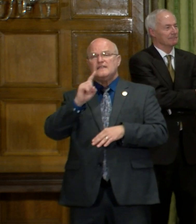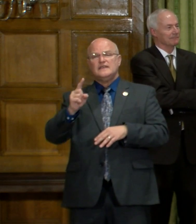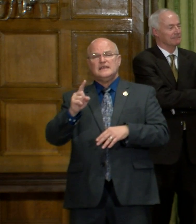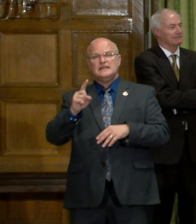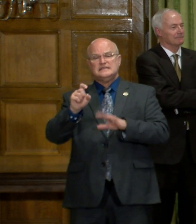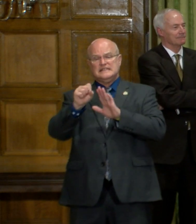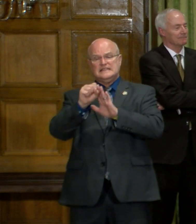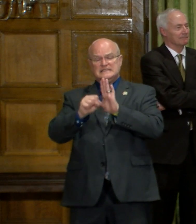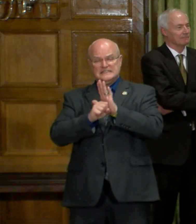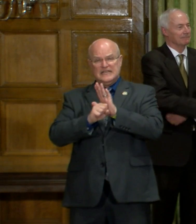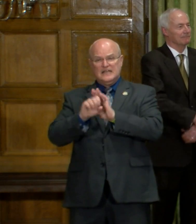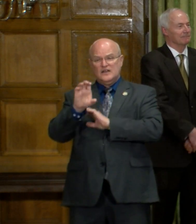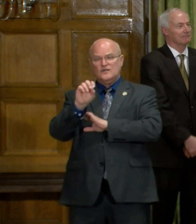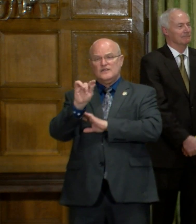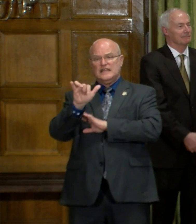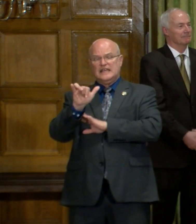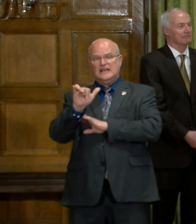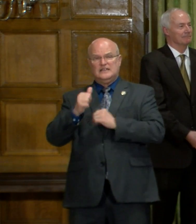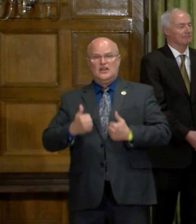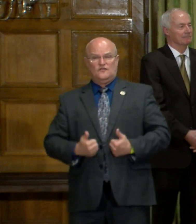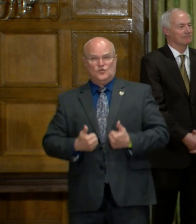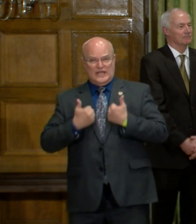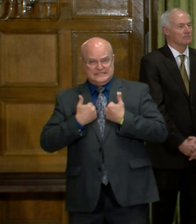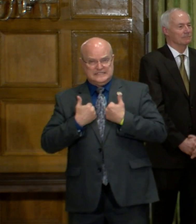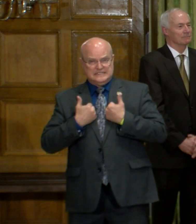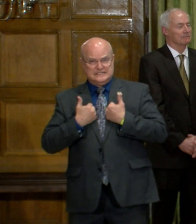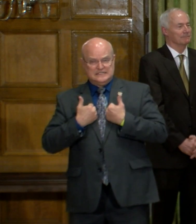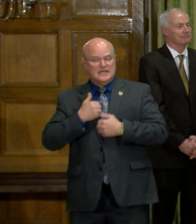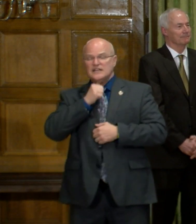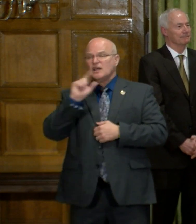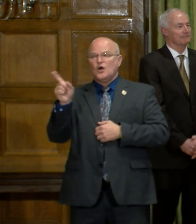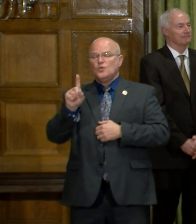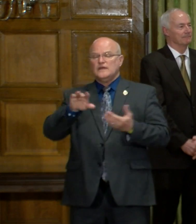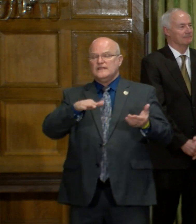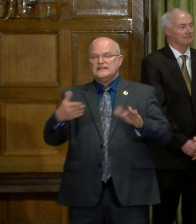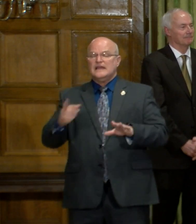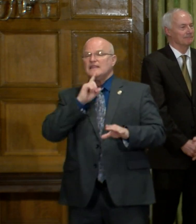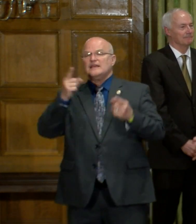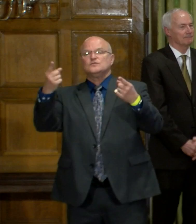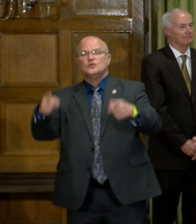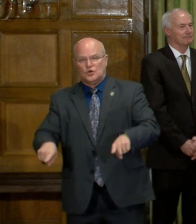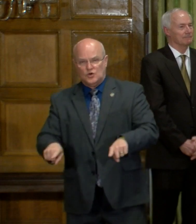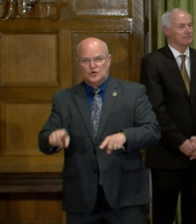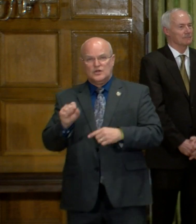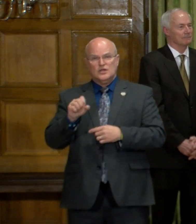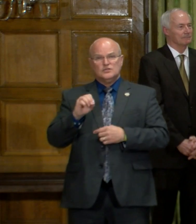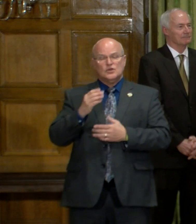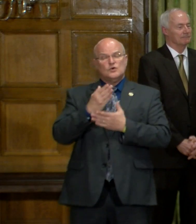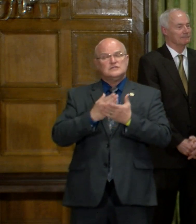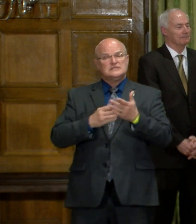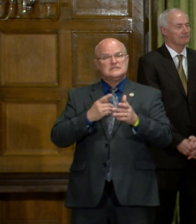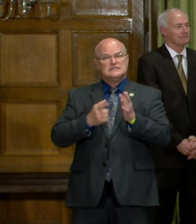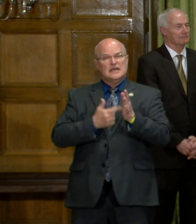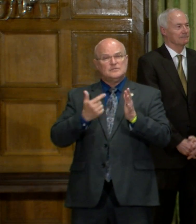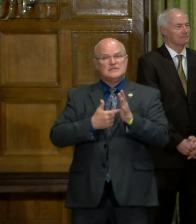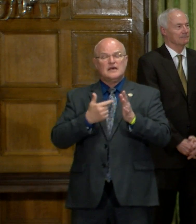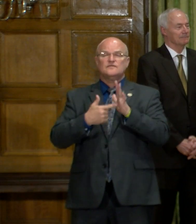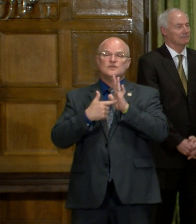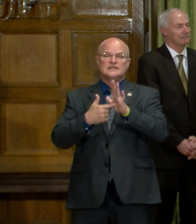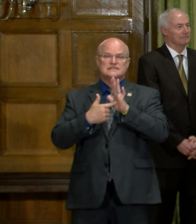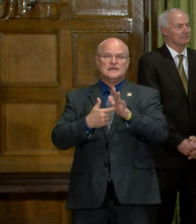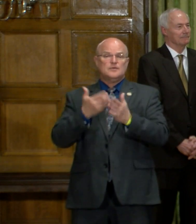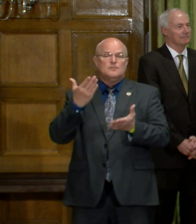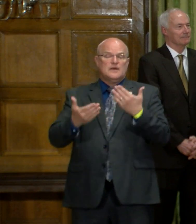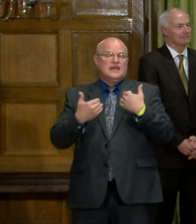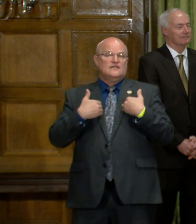the state or the county of residence, not where the death actually occurred. So in some cases, for